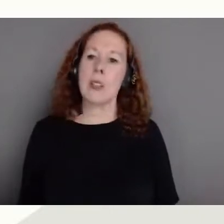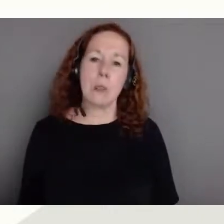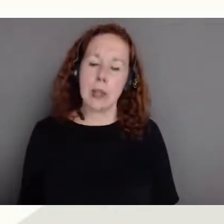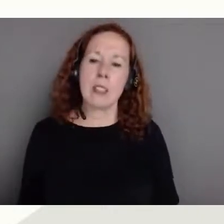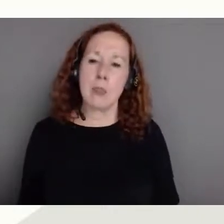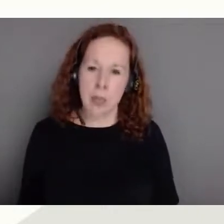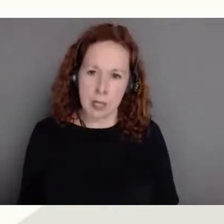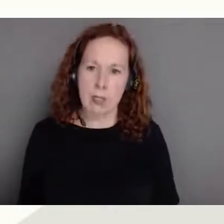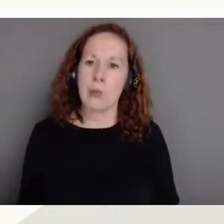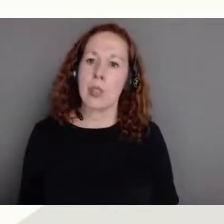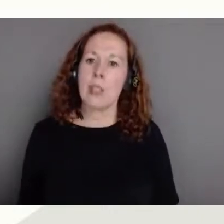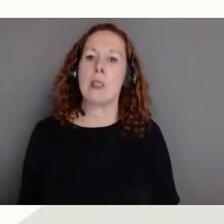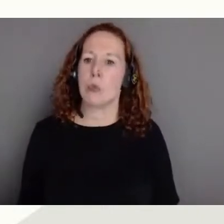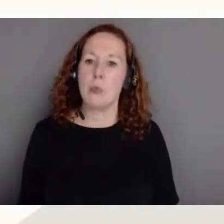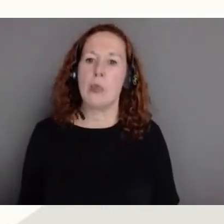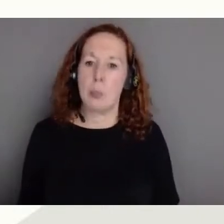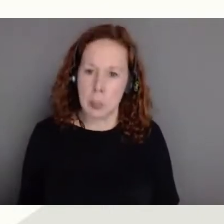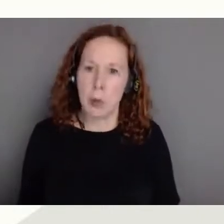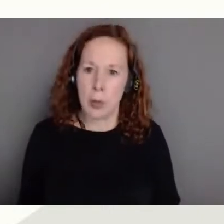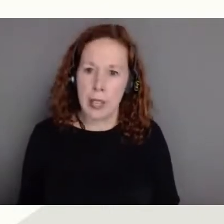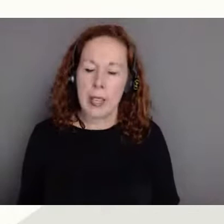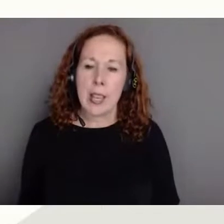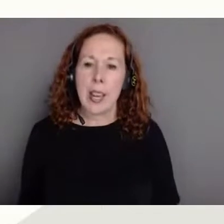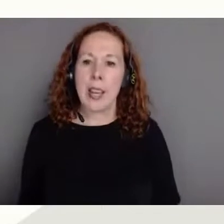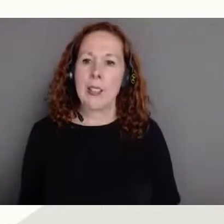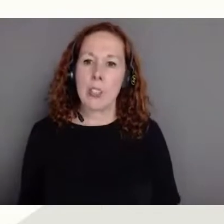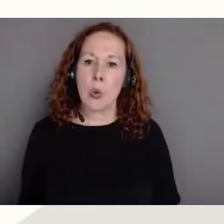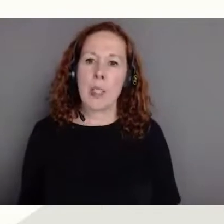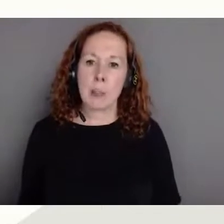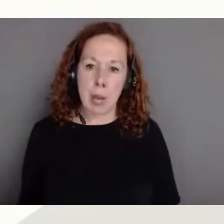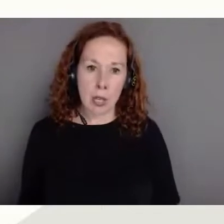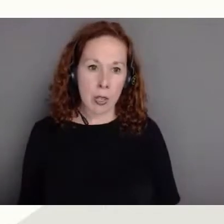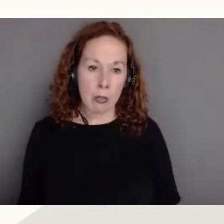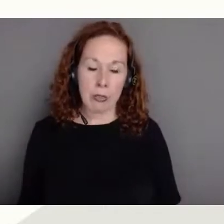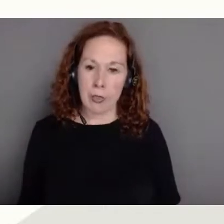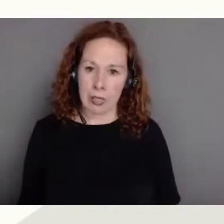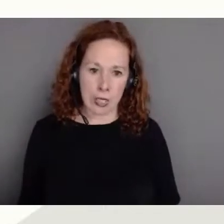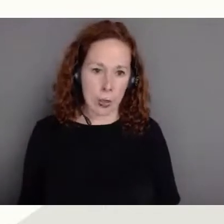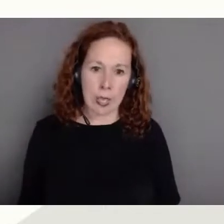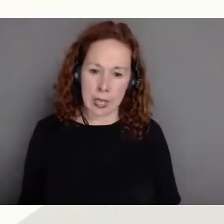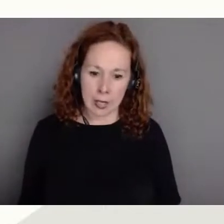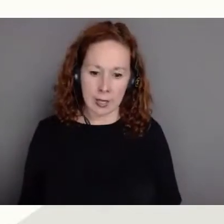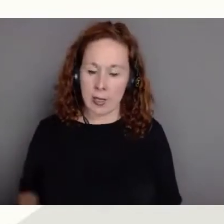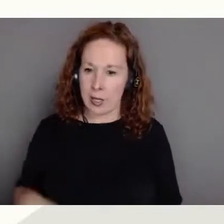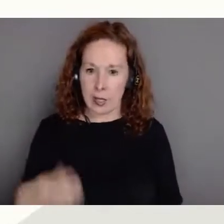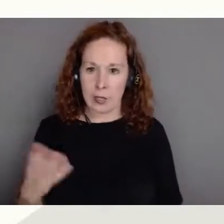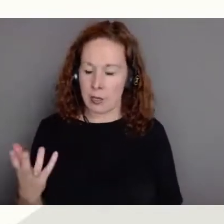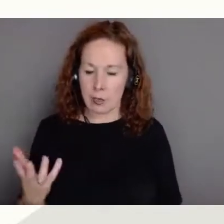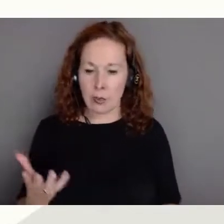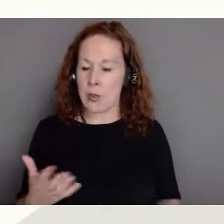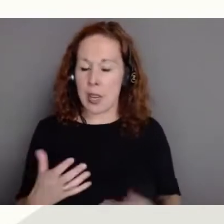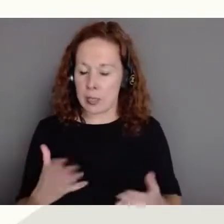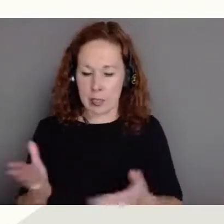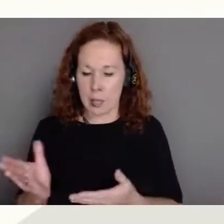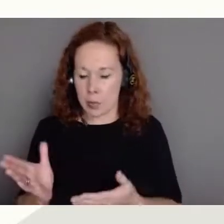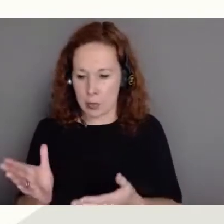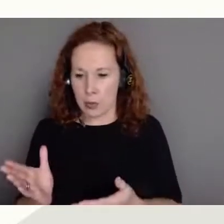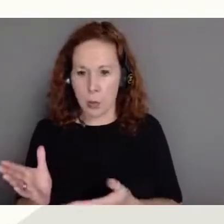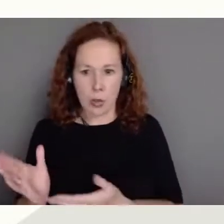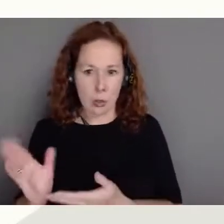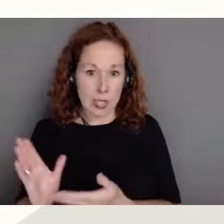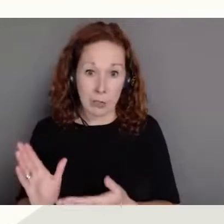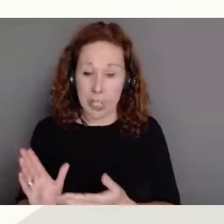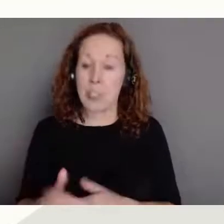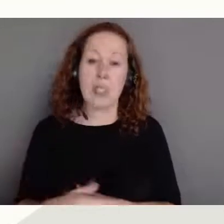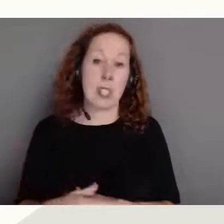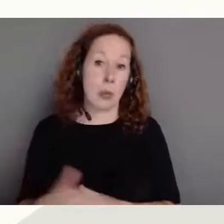I wasn't the best fit for this group of people. And so it's a Ah. matter of, letting for that was